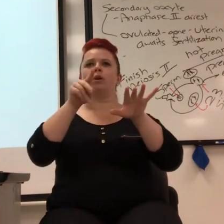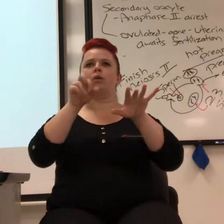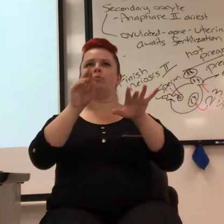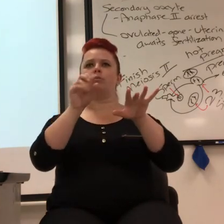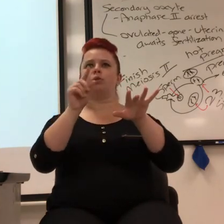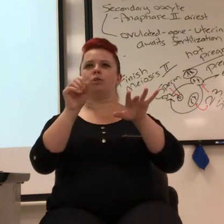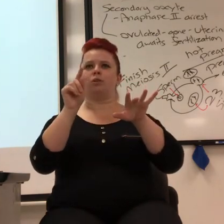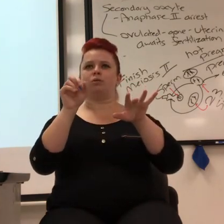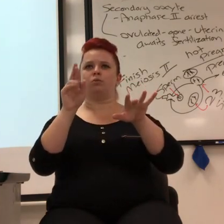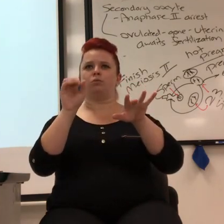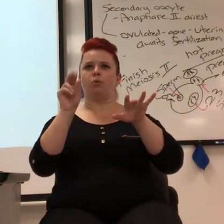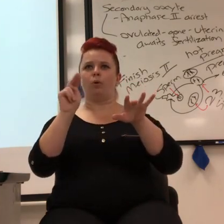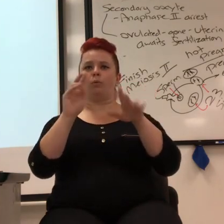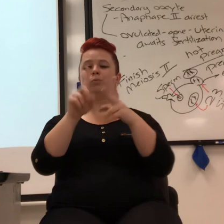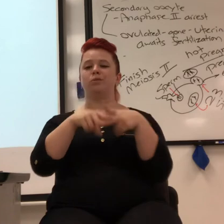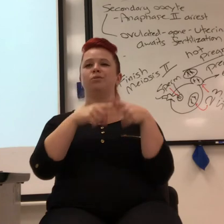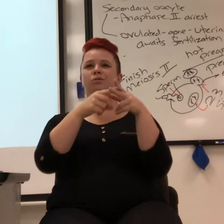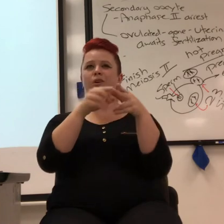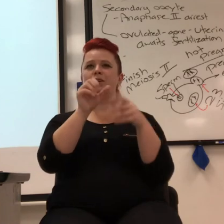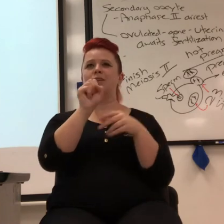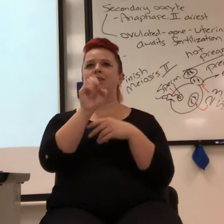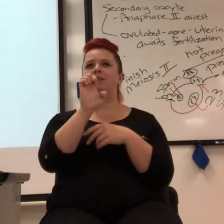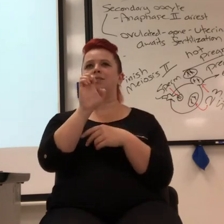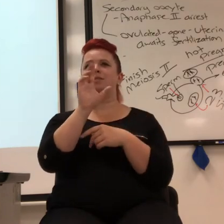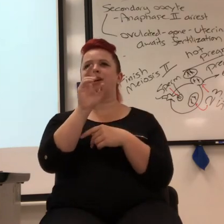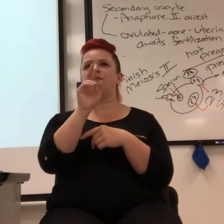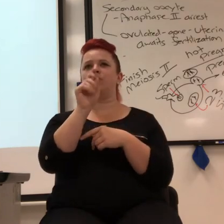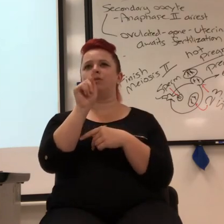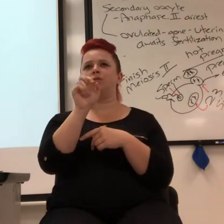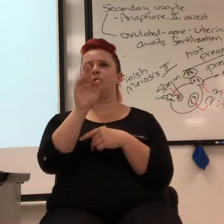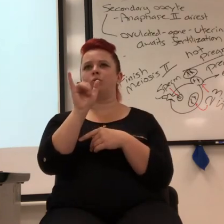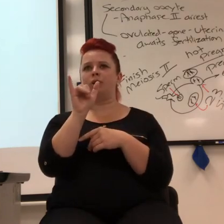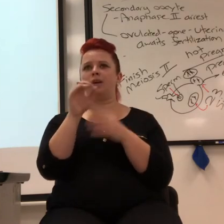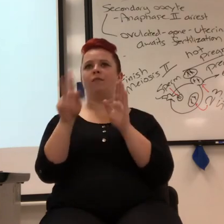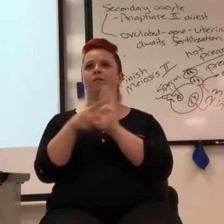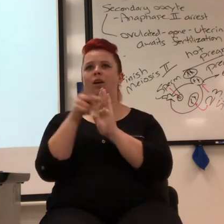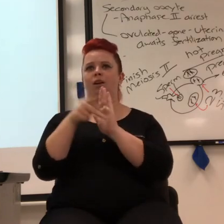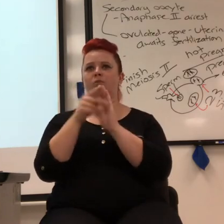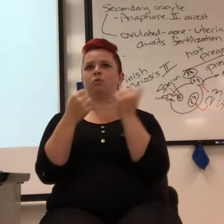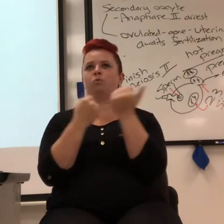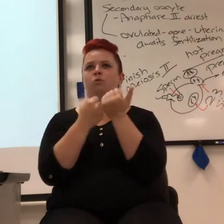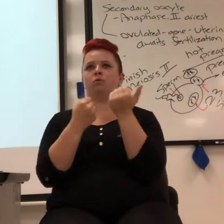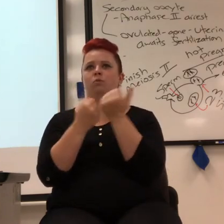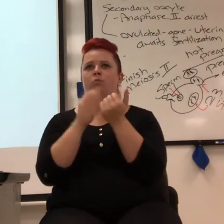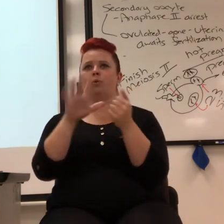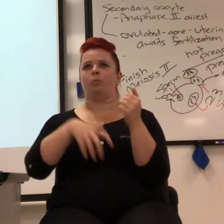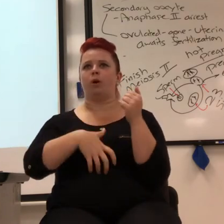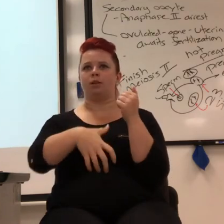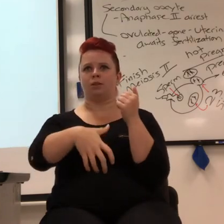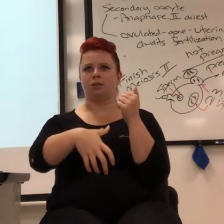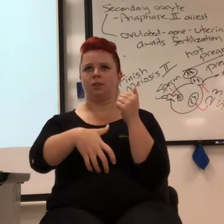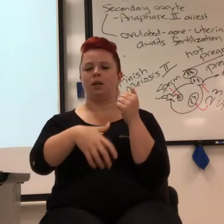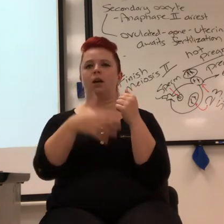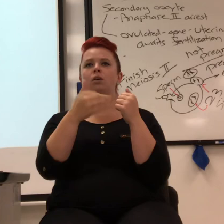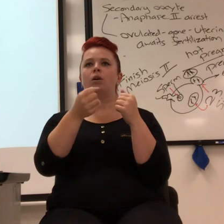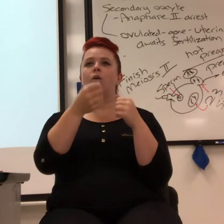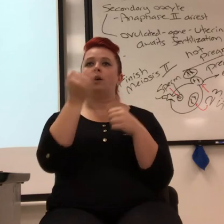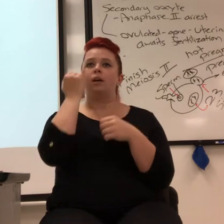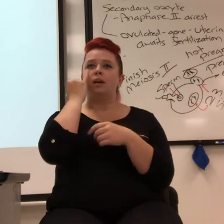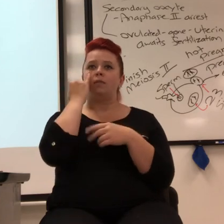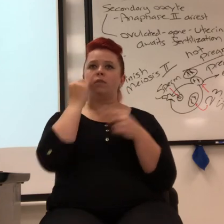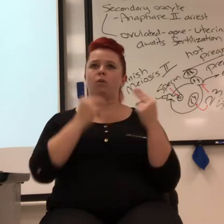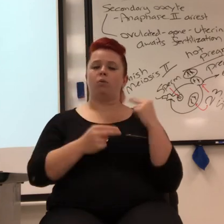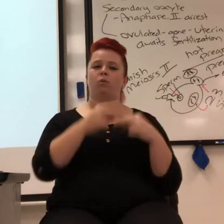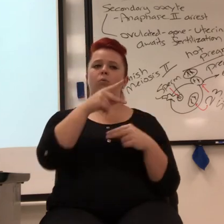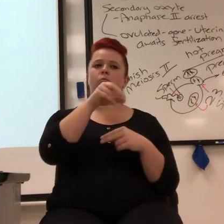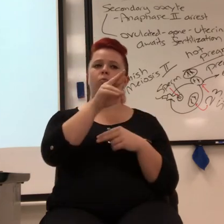It gets you to the secretory phase. That'll support the pregnancy. So as long as progesterone is there because the corpus